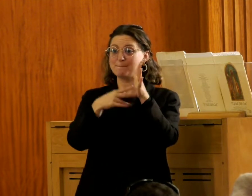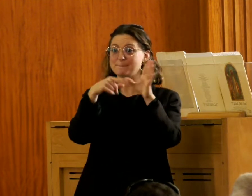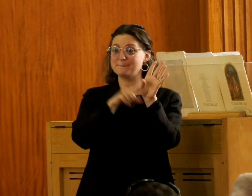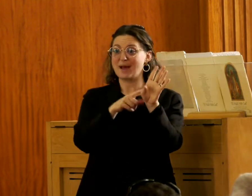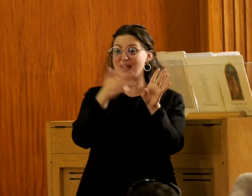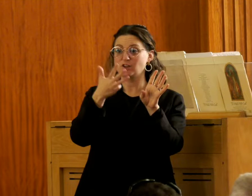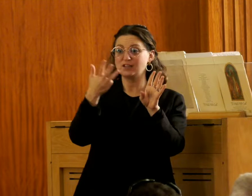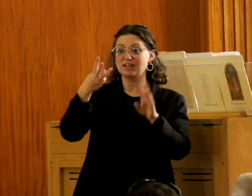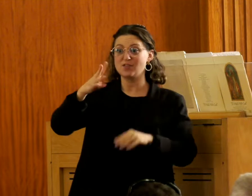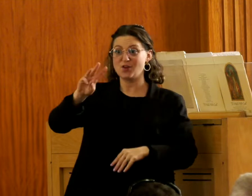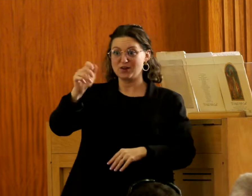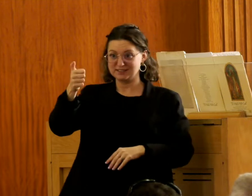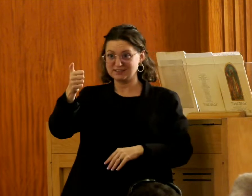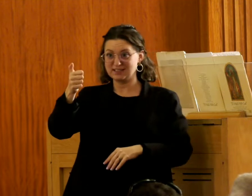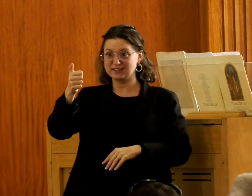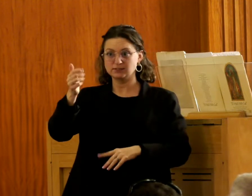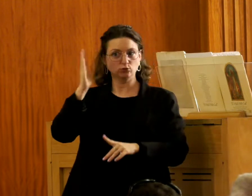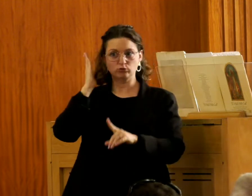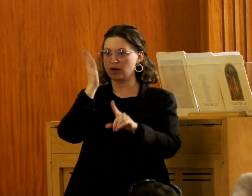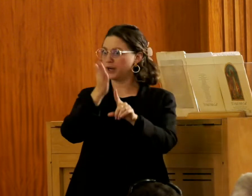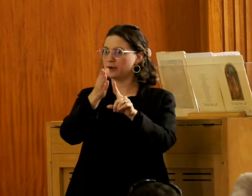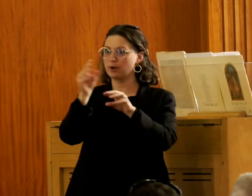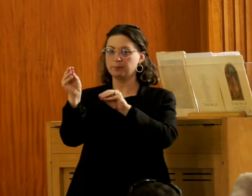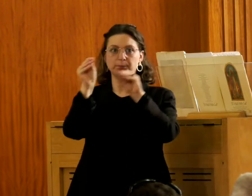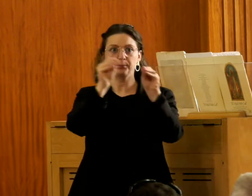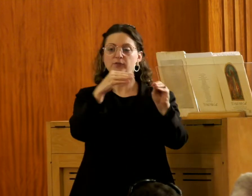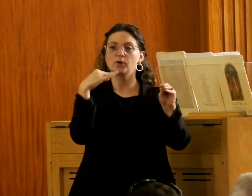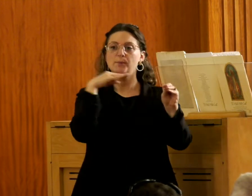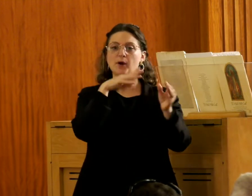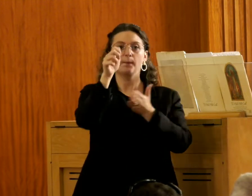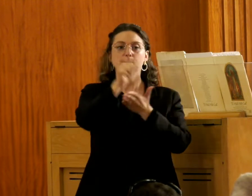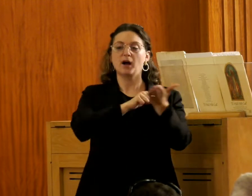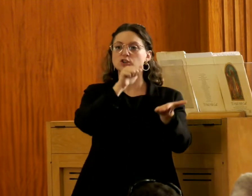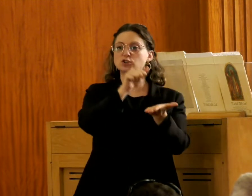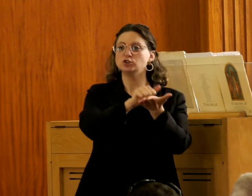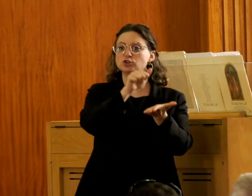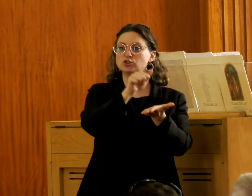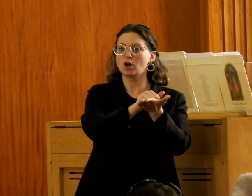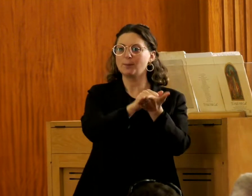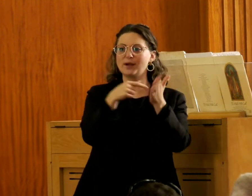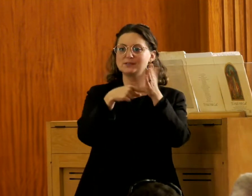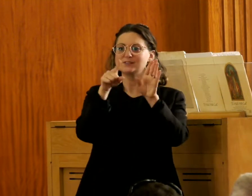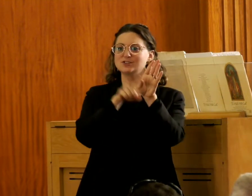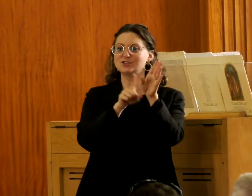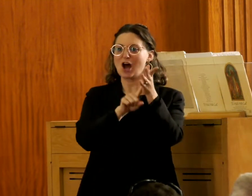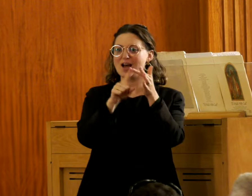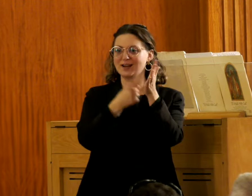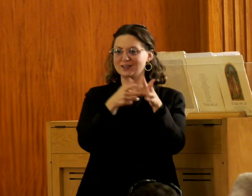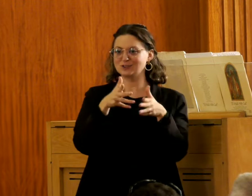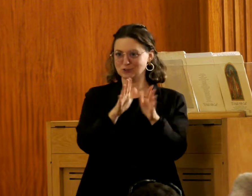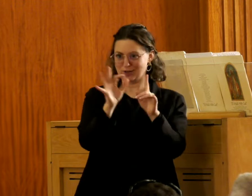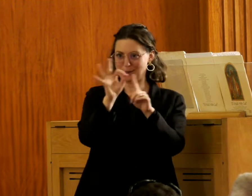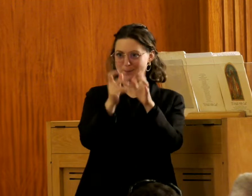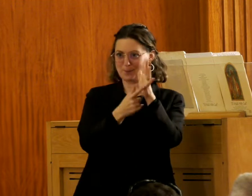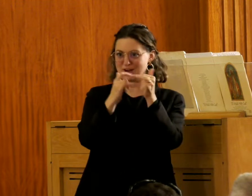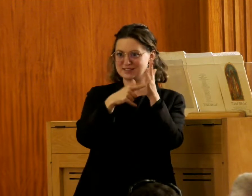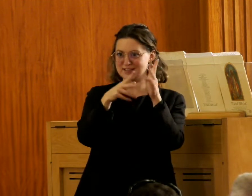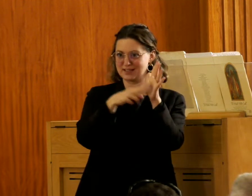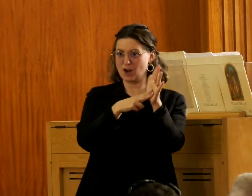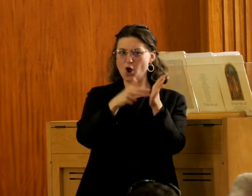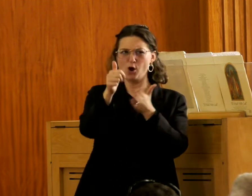They immediately came to Melbourne, where they purchased a shop in Tyler Street, Preston, from Joan's